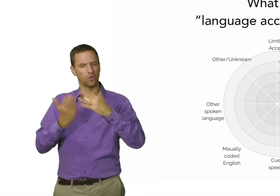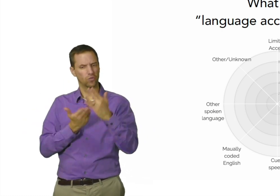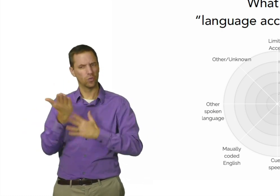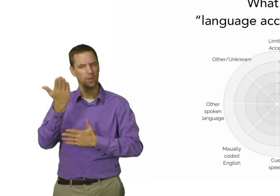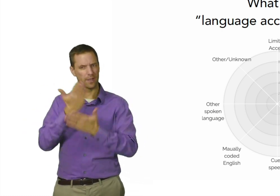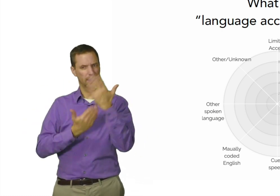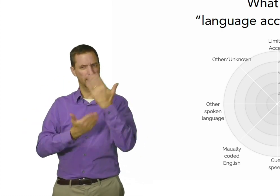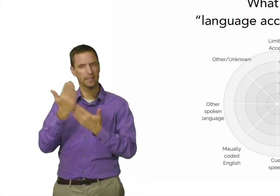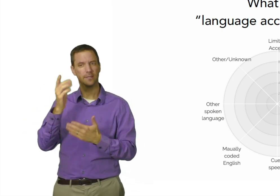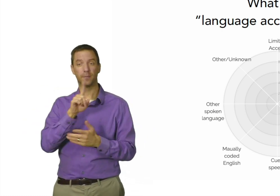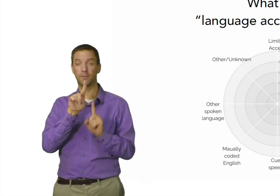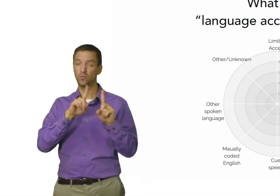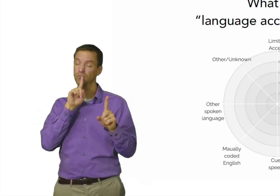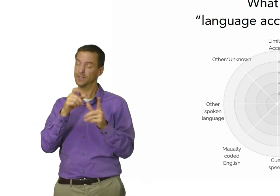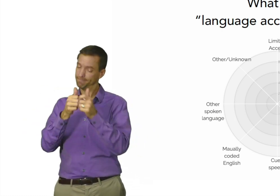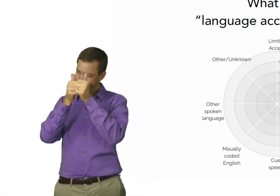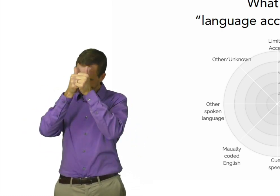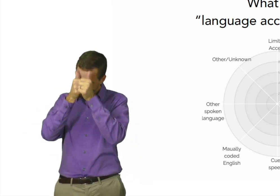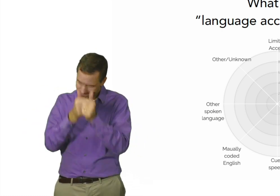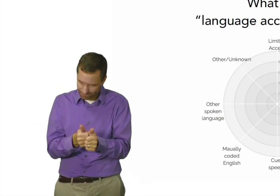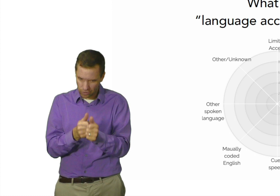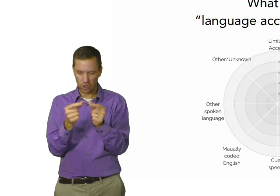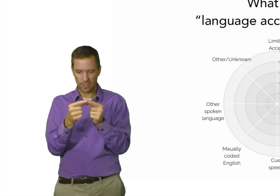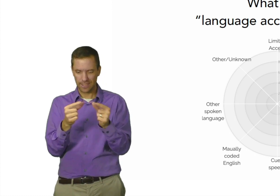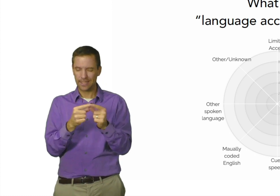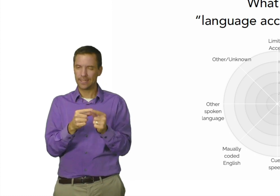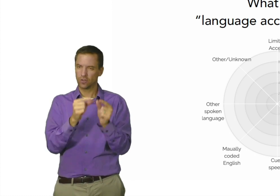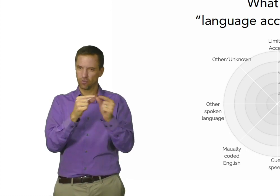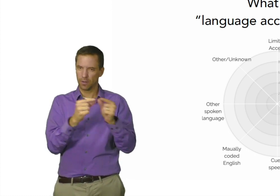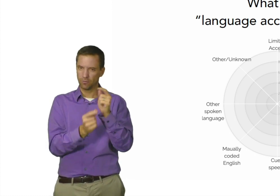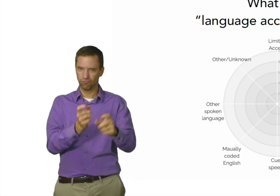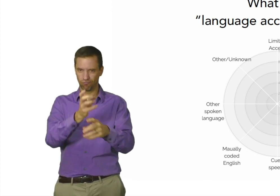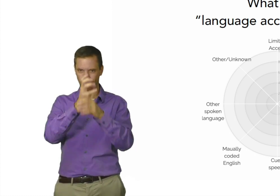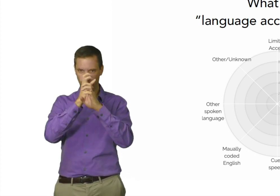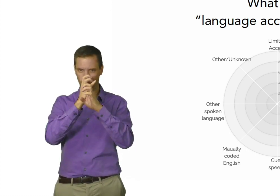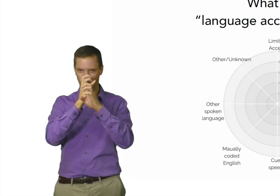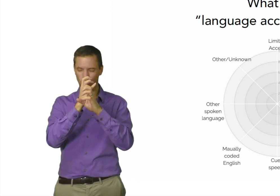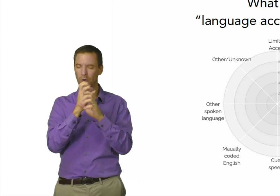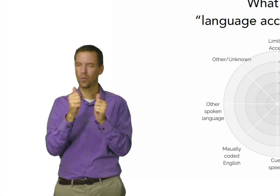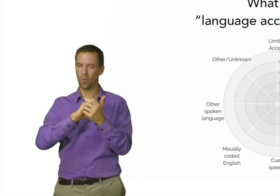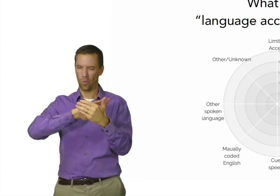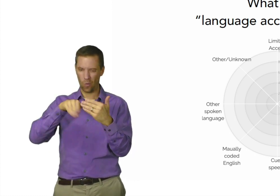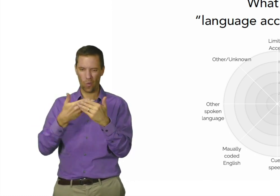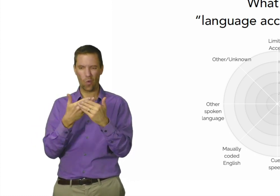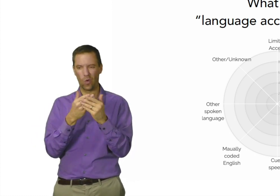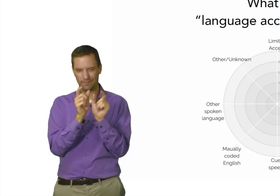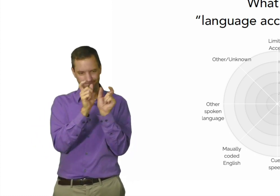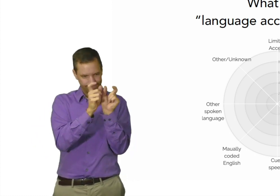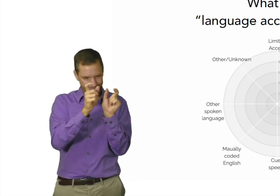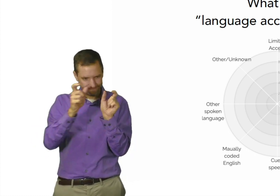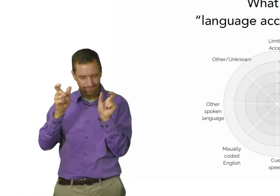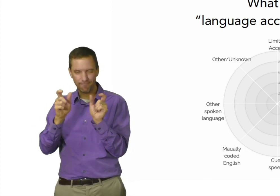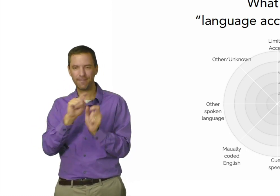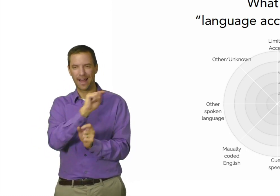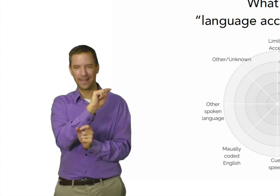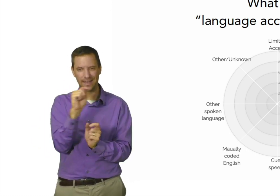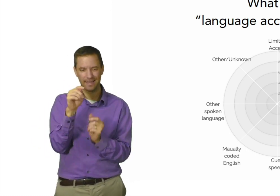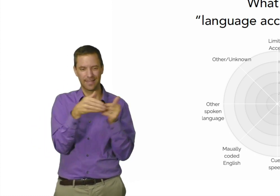expressing English on the hands, but this category really follows English morphosyntax very